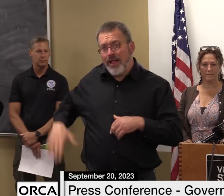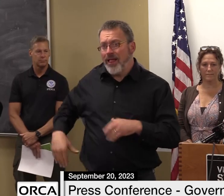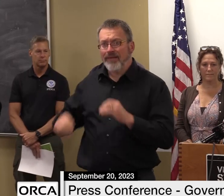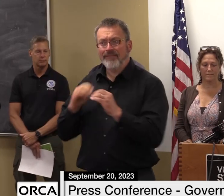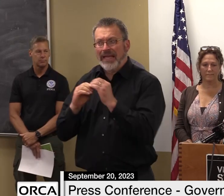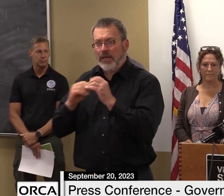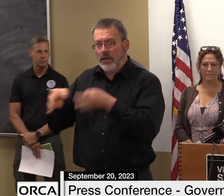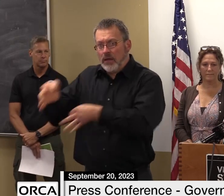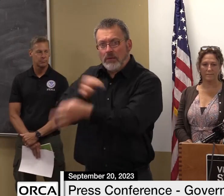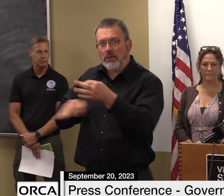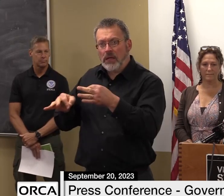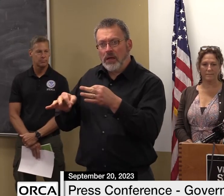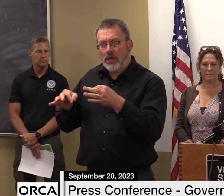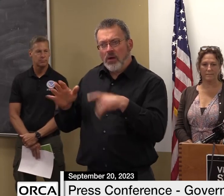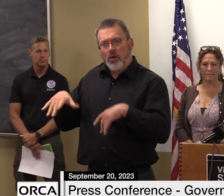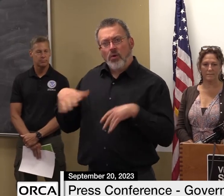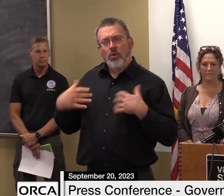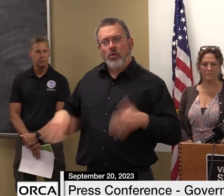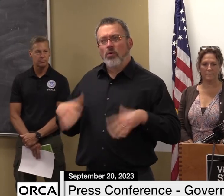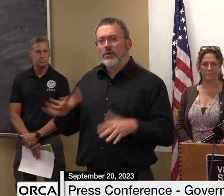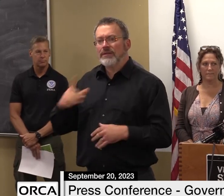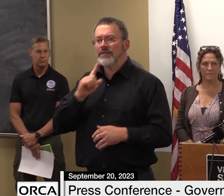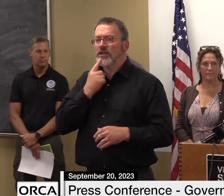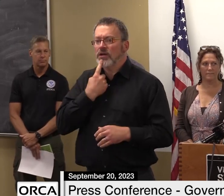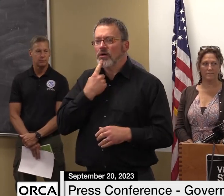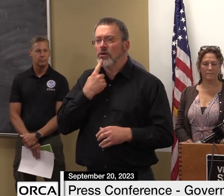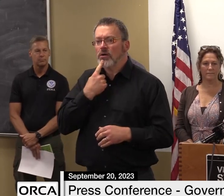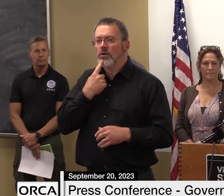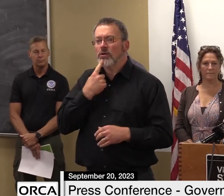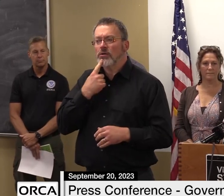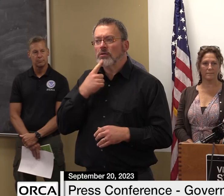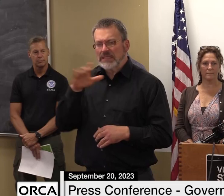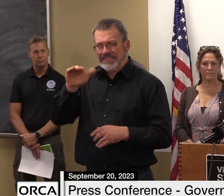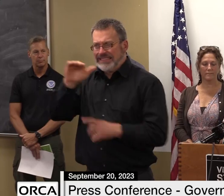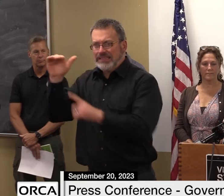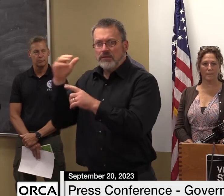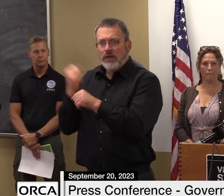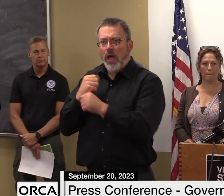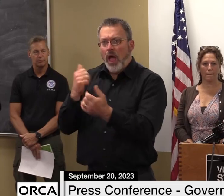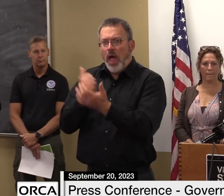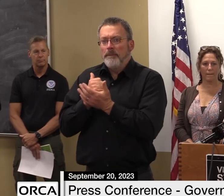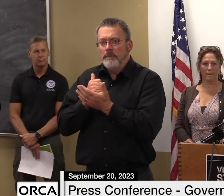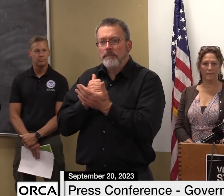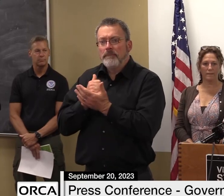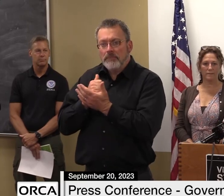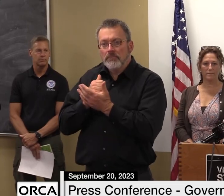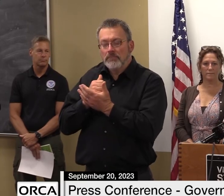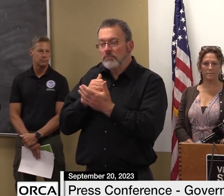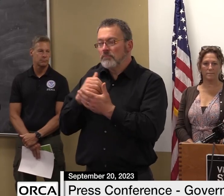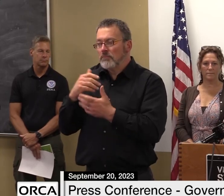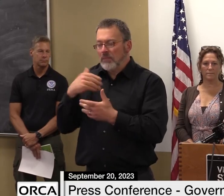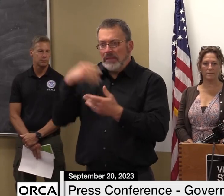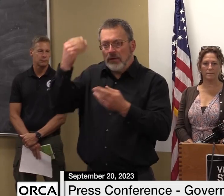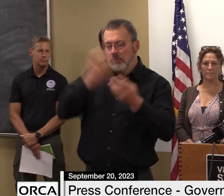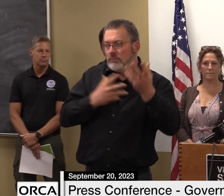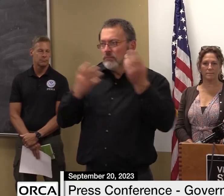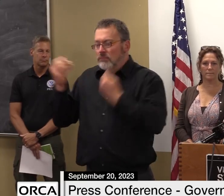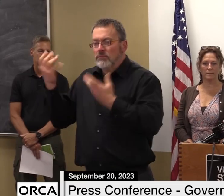heating systems. Anecdotally, we've heard that some are struggling to get them fixed for a variety of